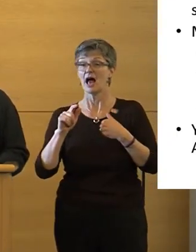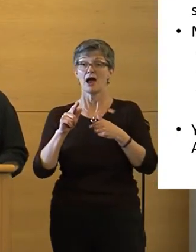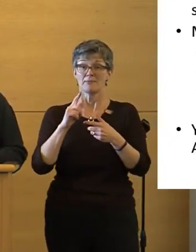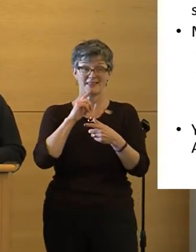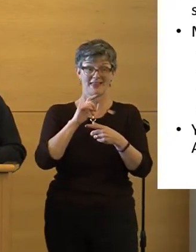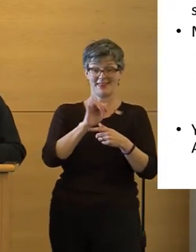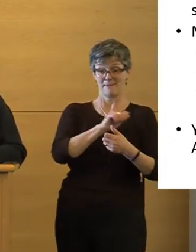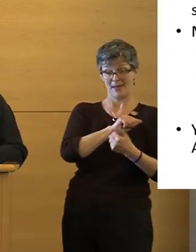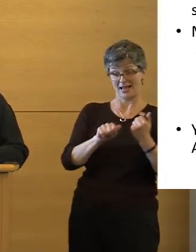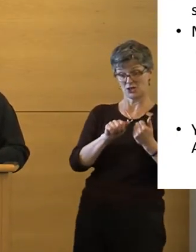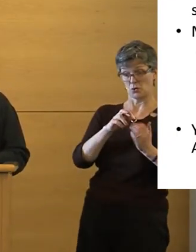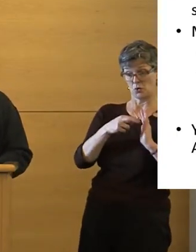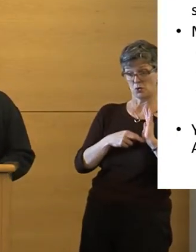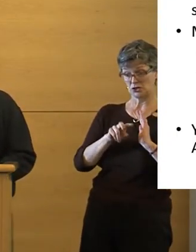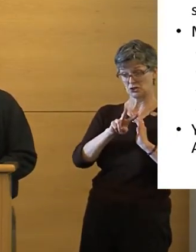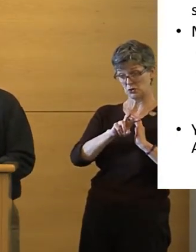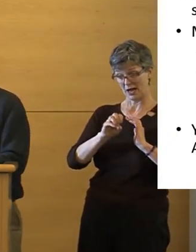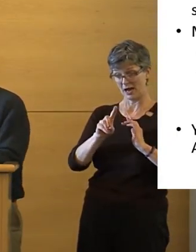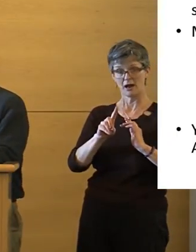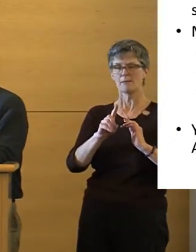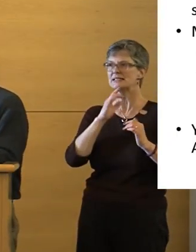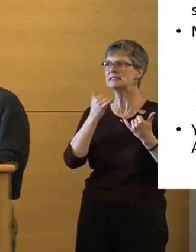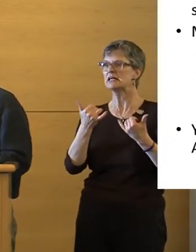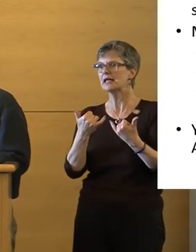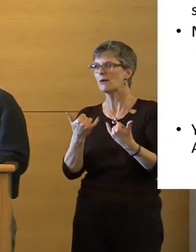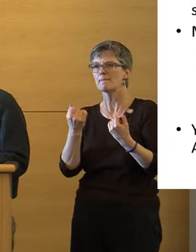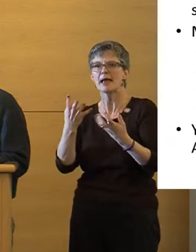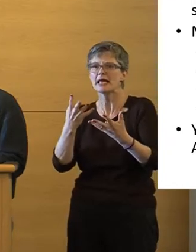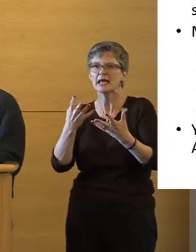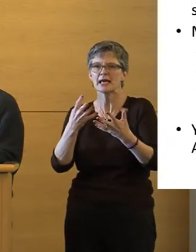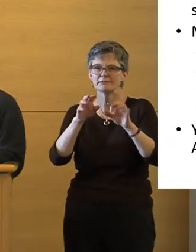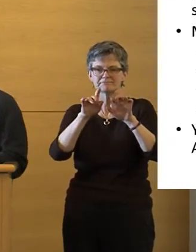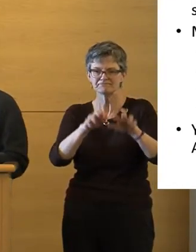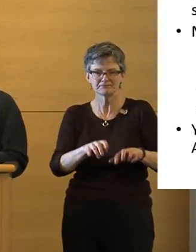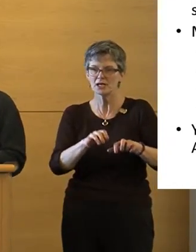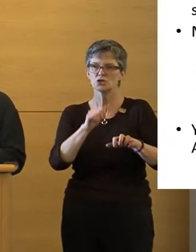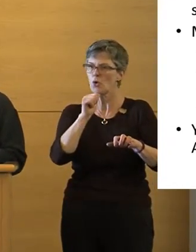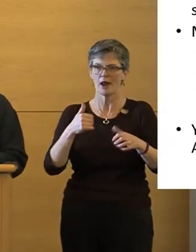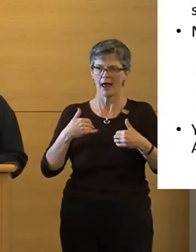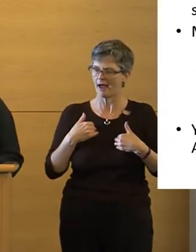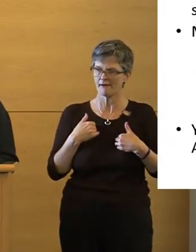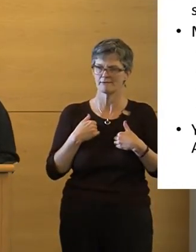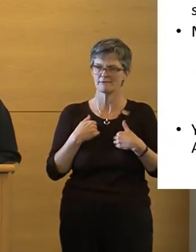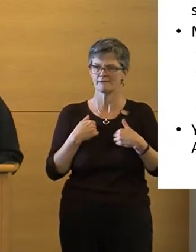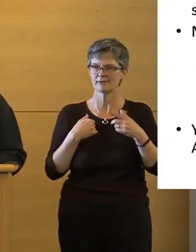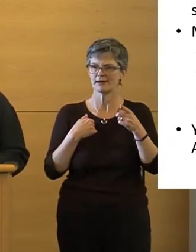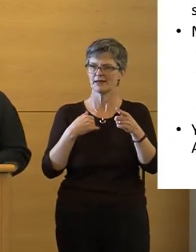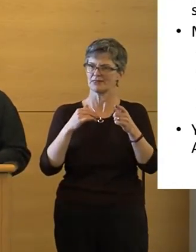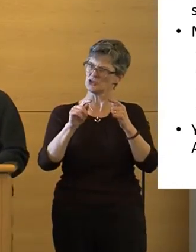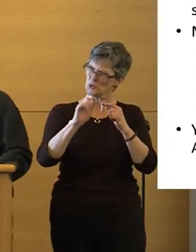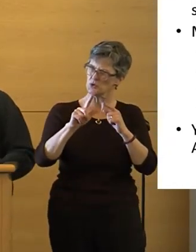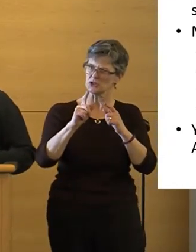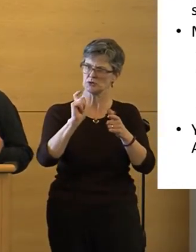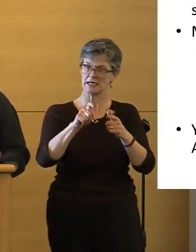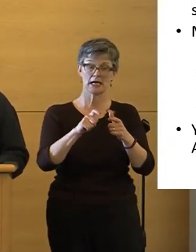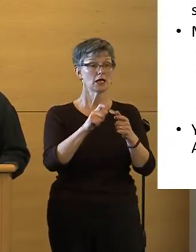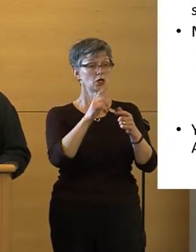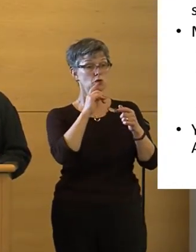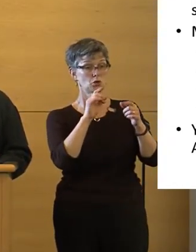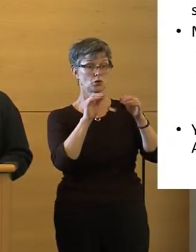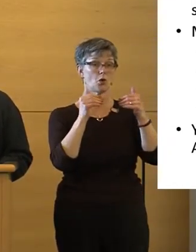The trick is you have to use an authoring tool that supports it. And even though that was 16 years ago, there are still a lot